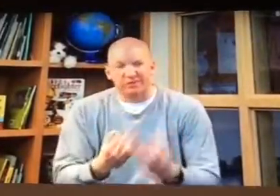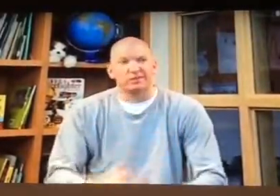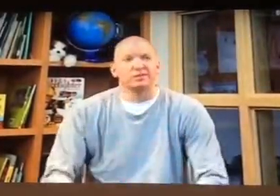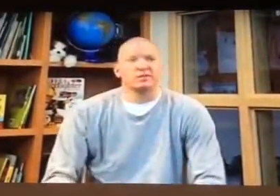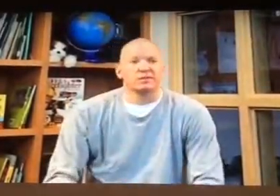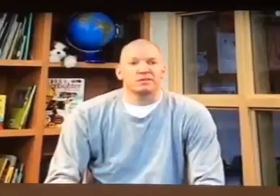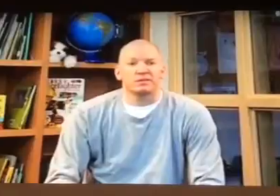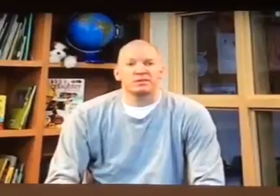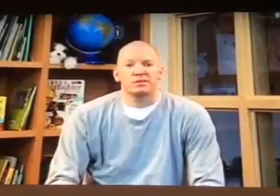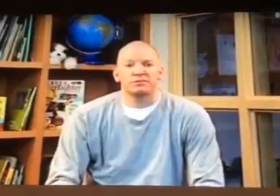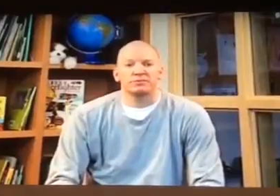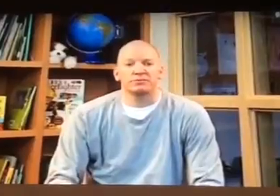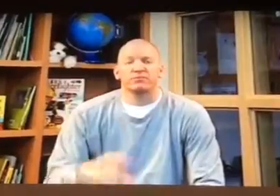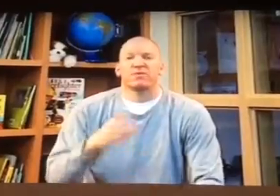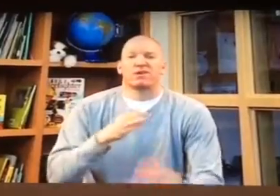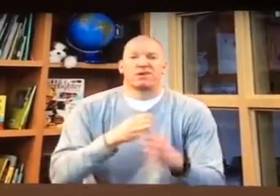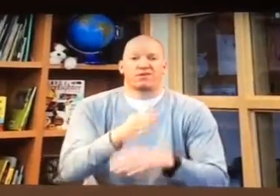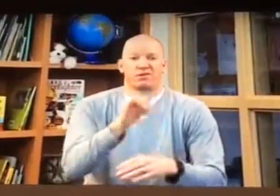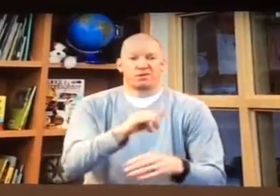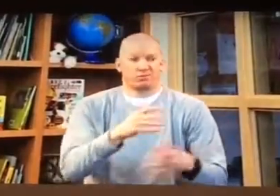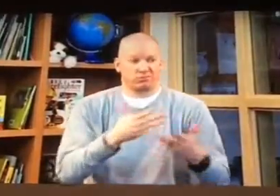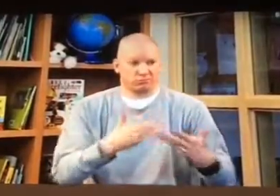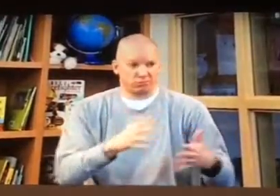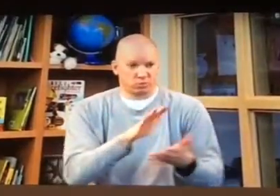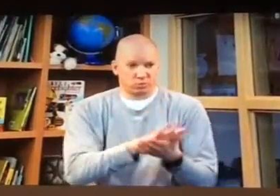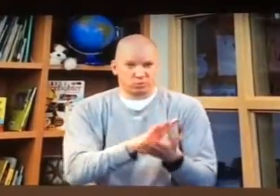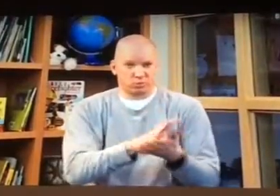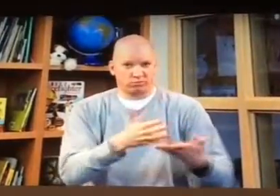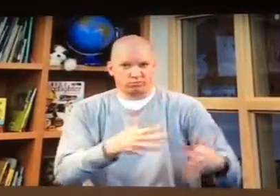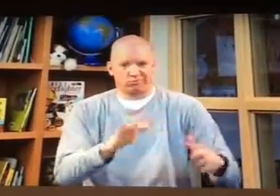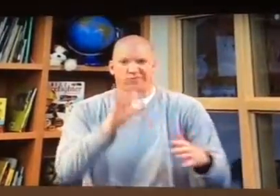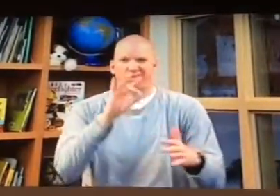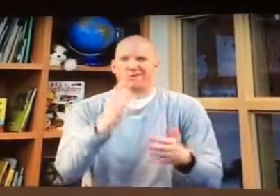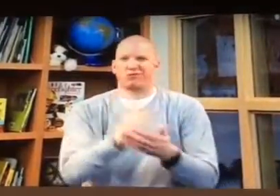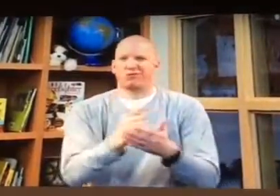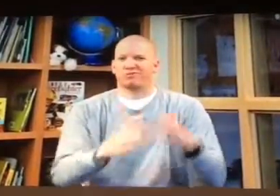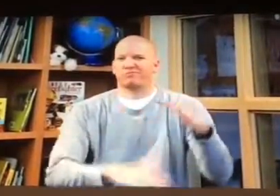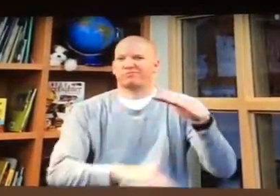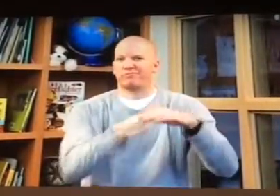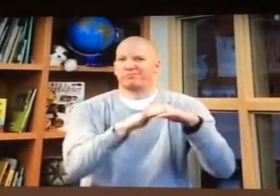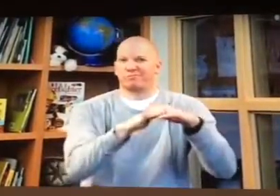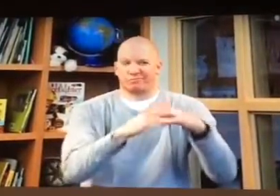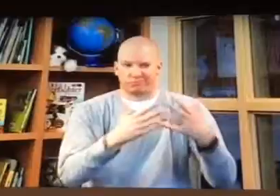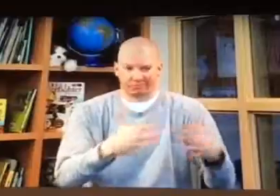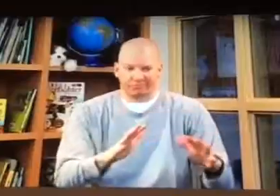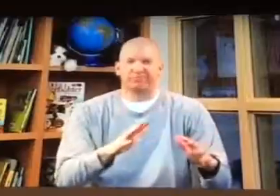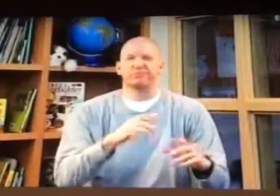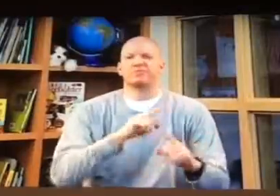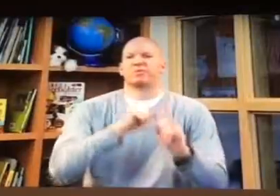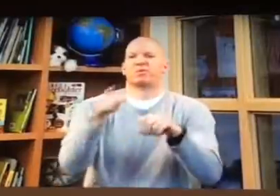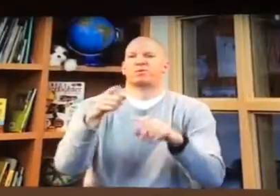And I've seen that I can understand most everyone in my family. So, I graduated, or when I